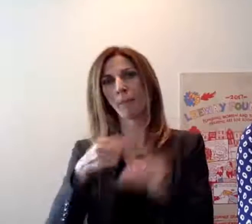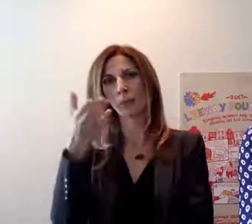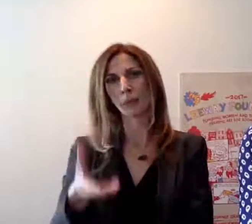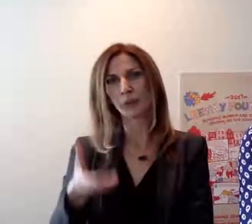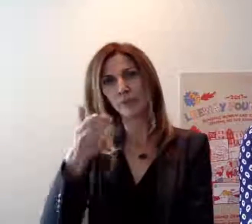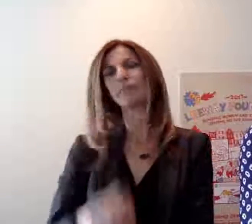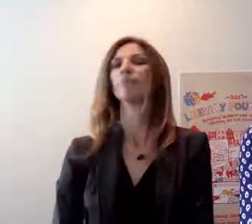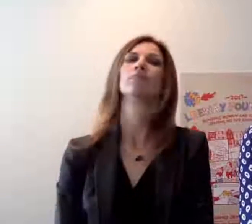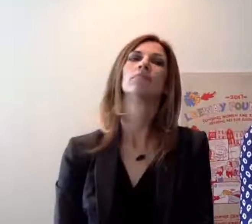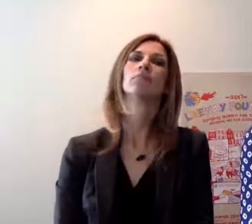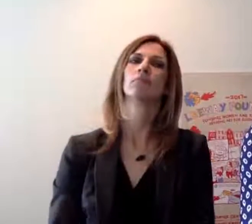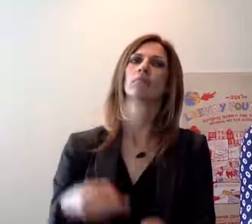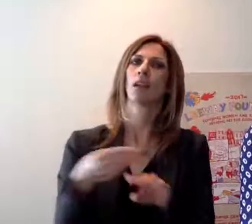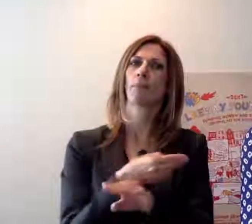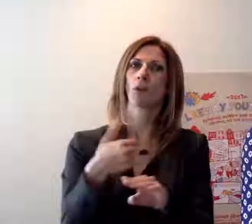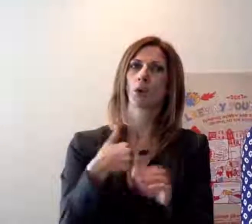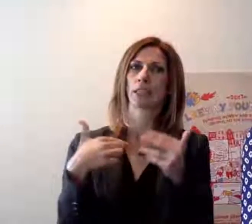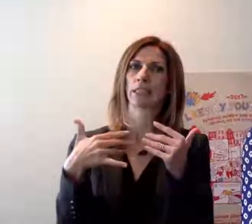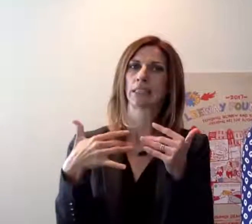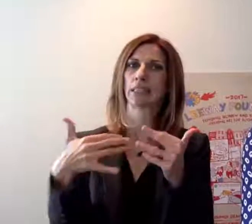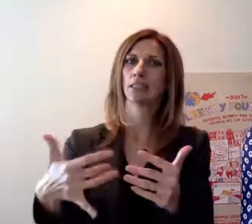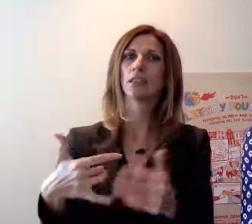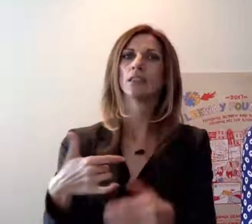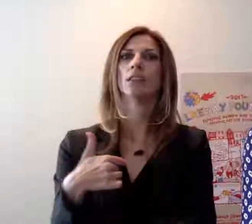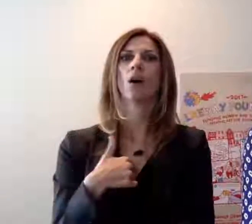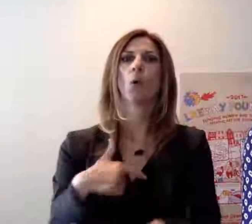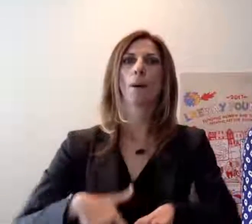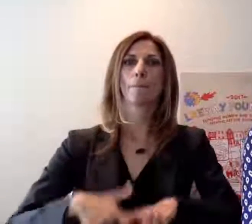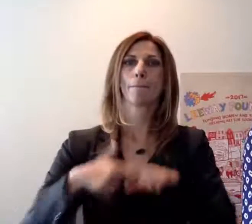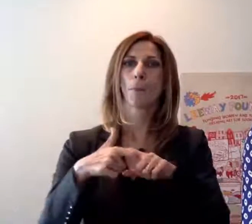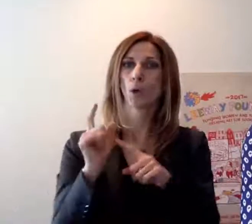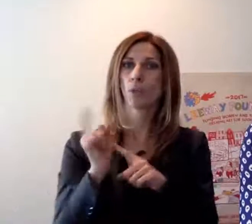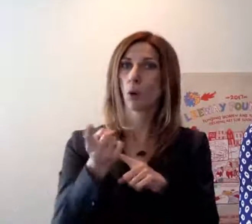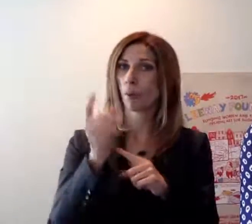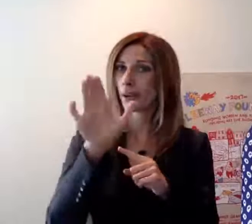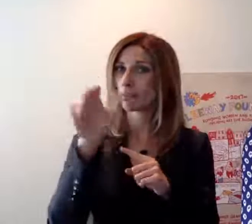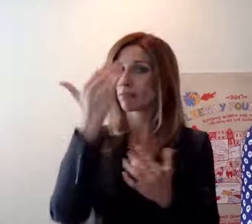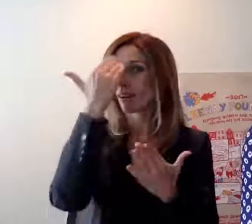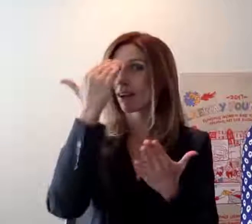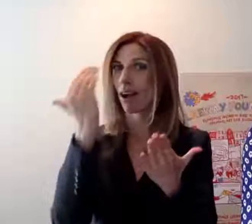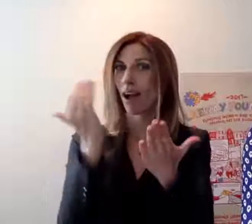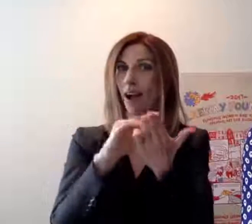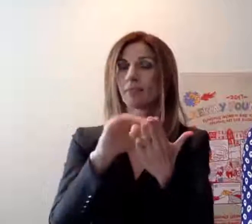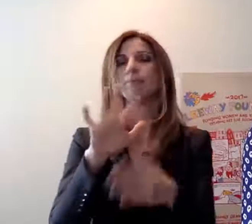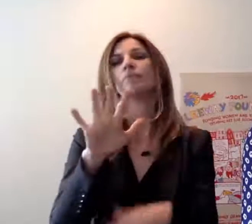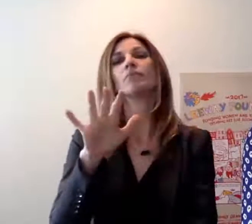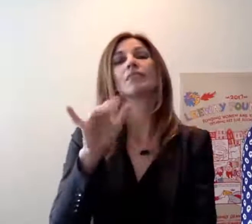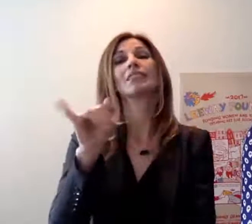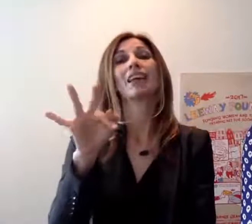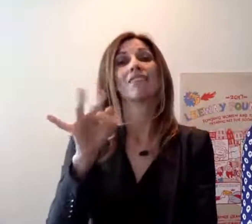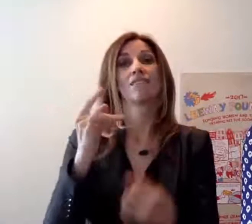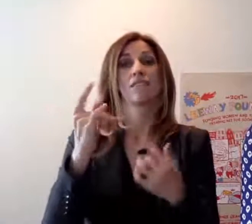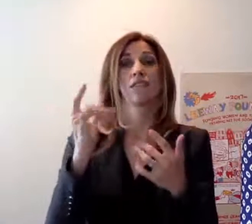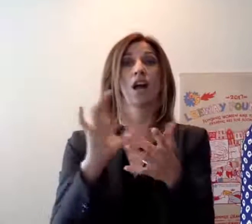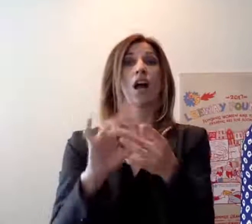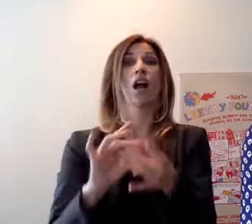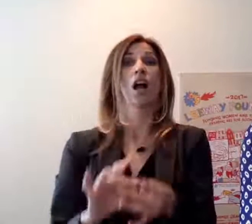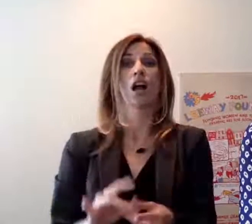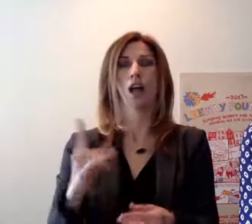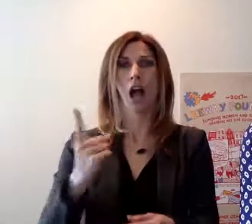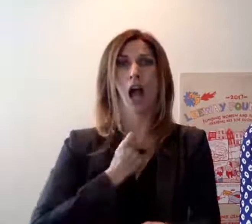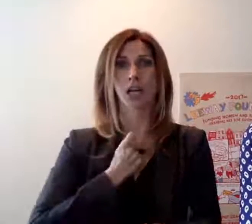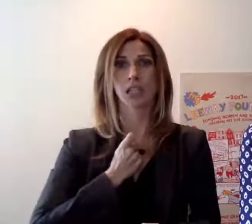Before I continue on with going through the application, I just want to pause for a moment again and say that if you have any questions as I'm talking about these, there are